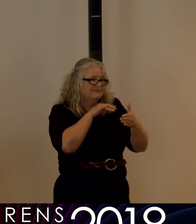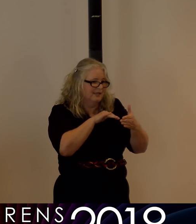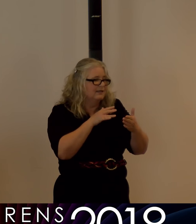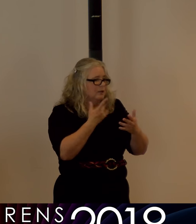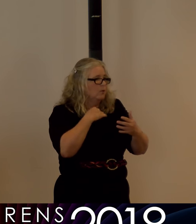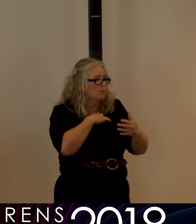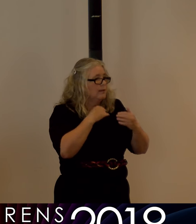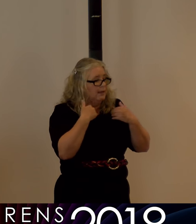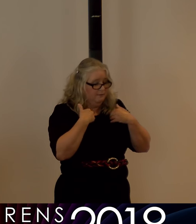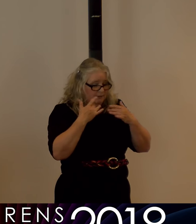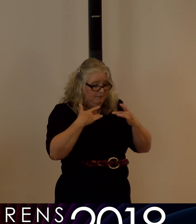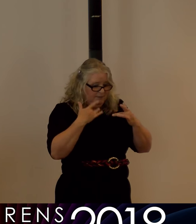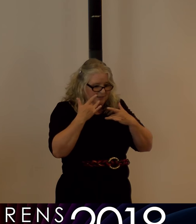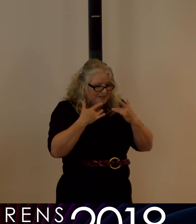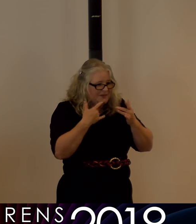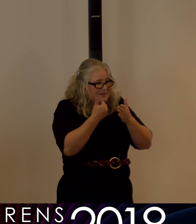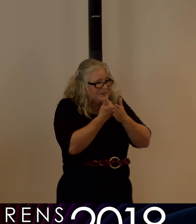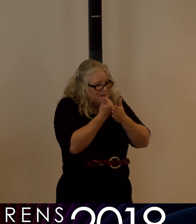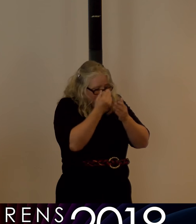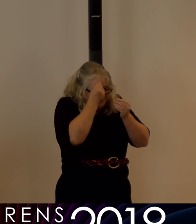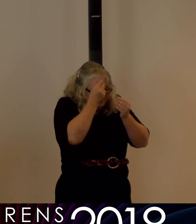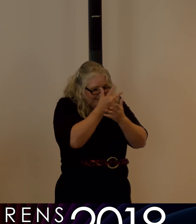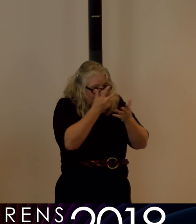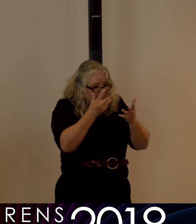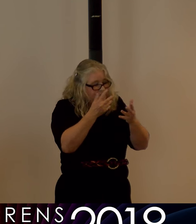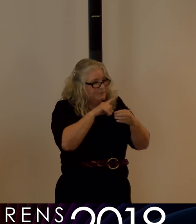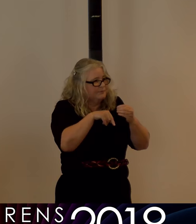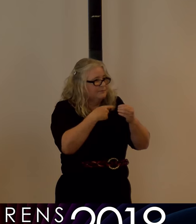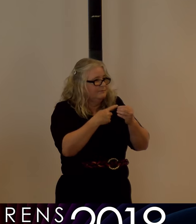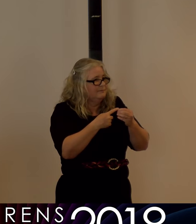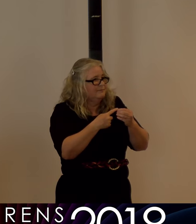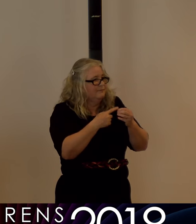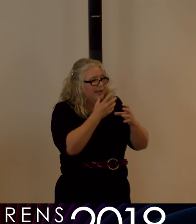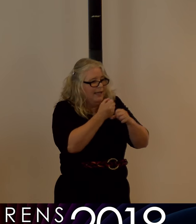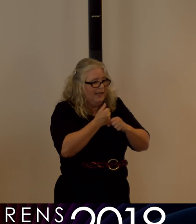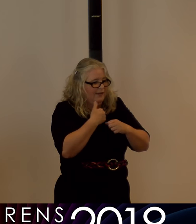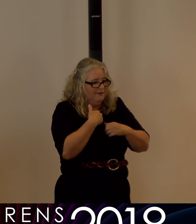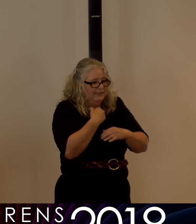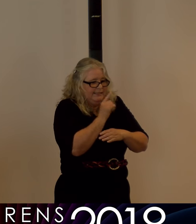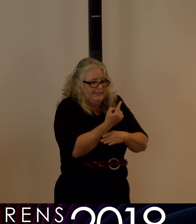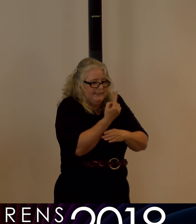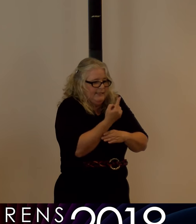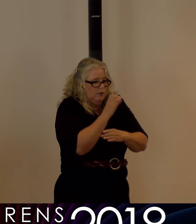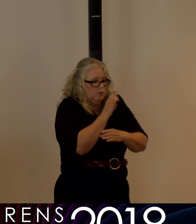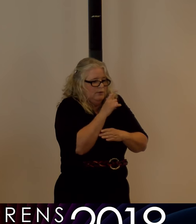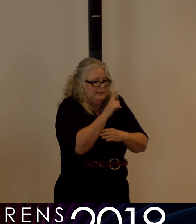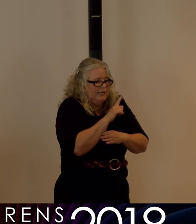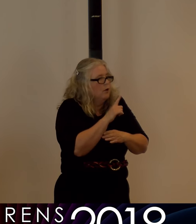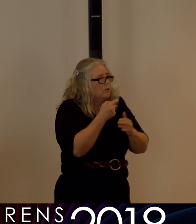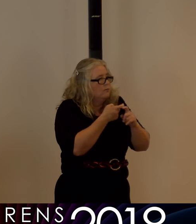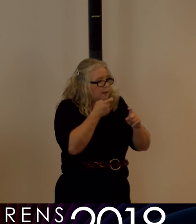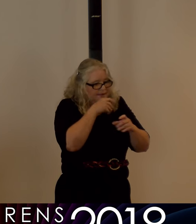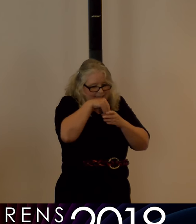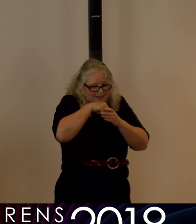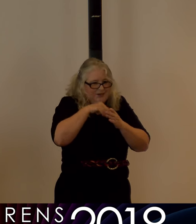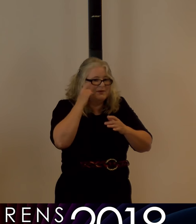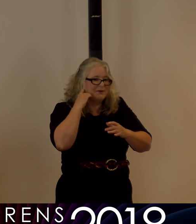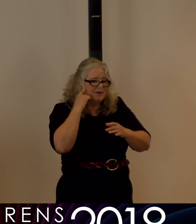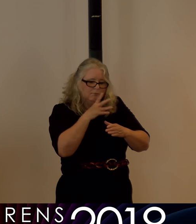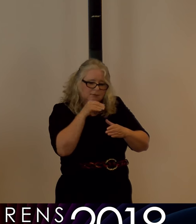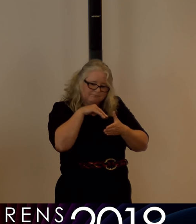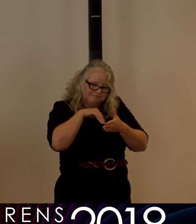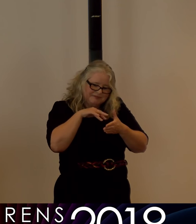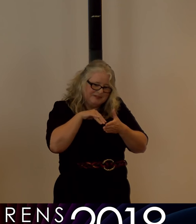are about to be published on taking single cells from the inner ear and studying them in culture. And then